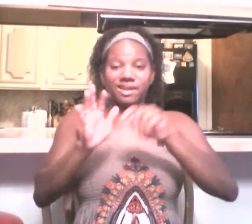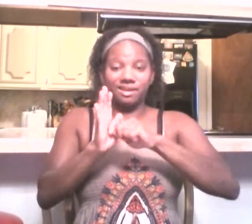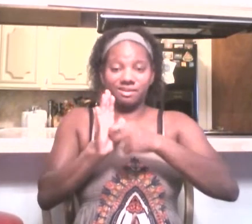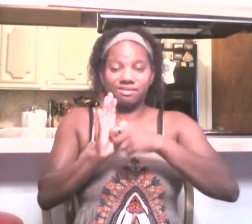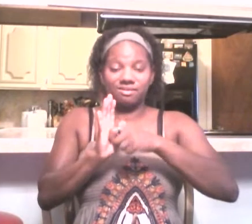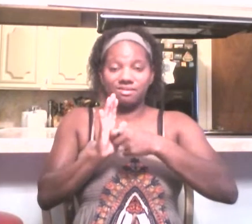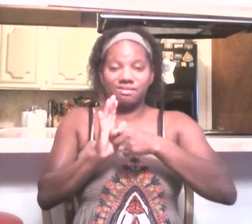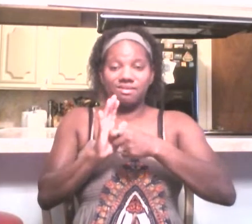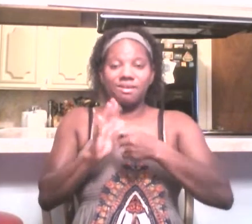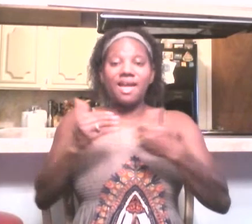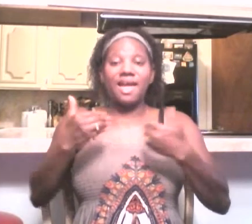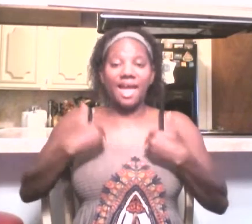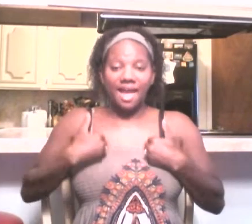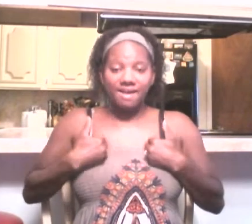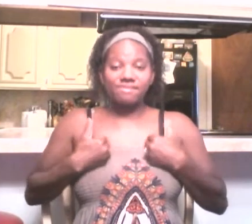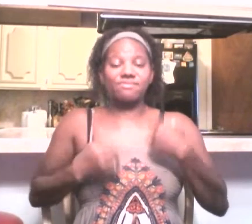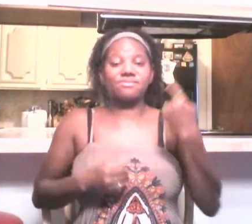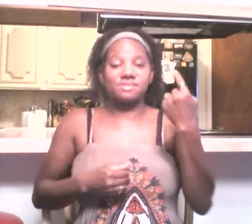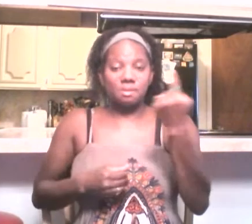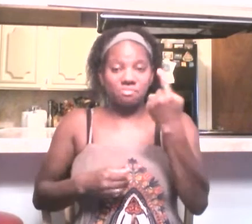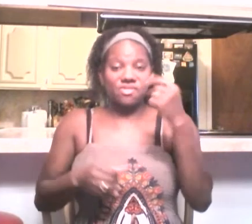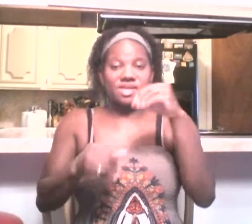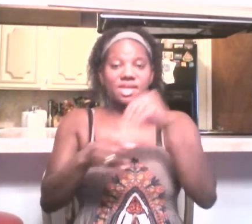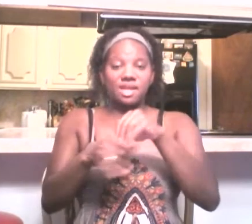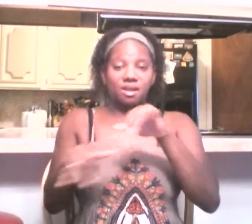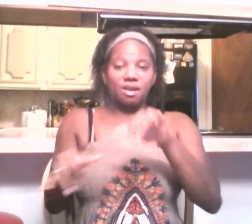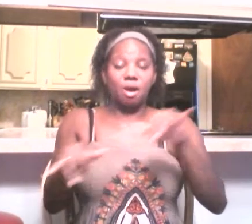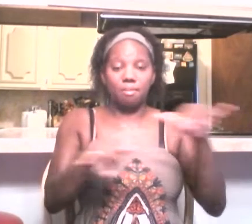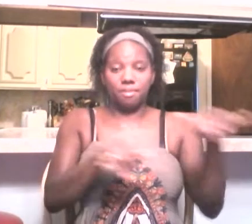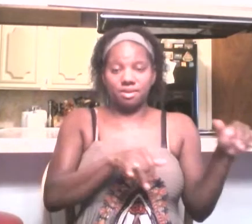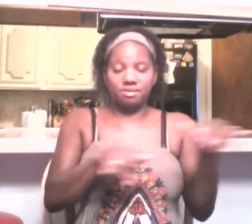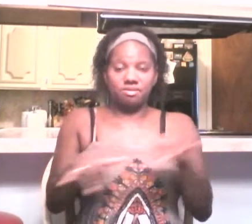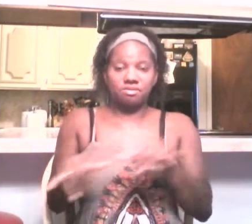key. Have something in common.